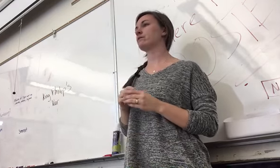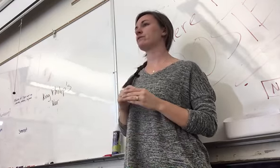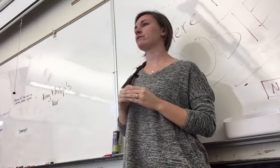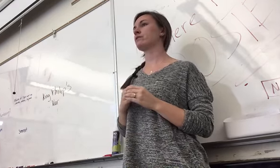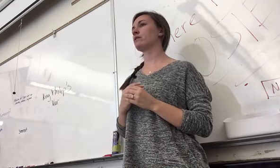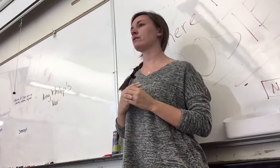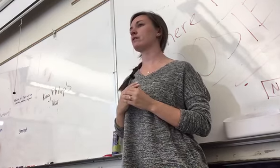1400-ish